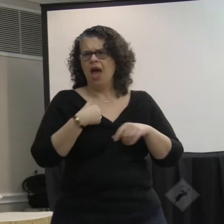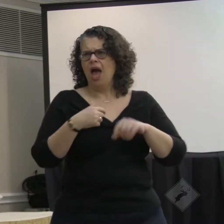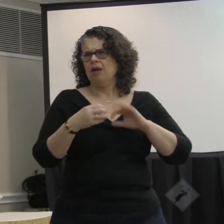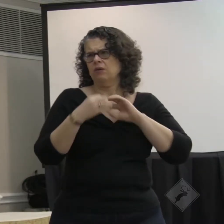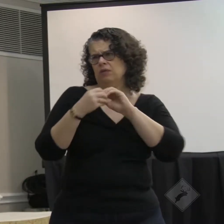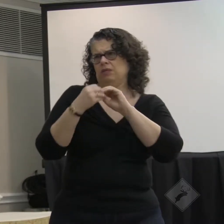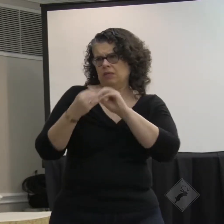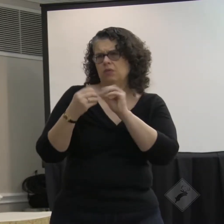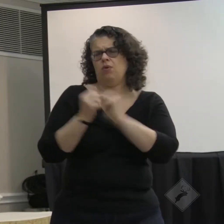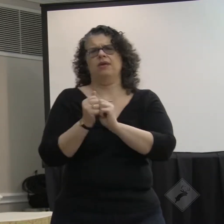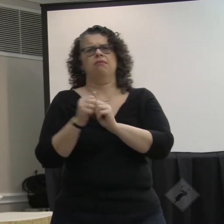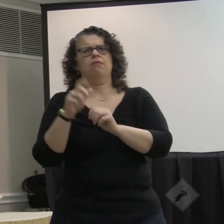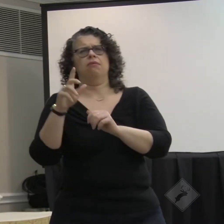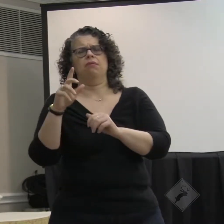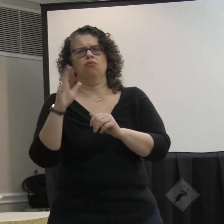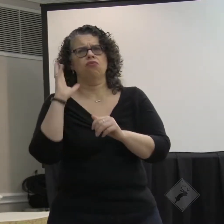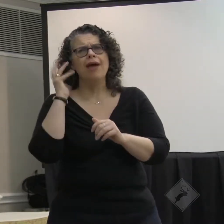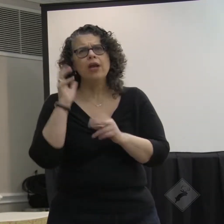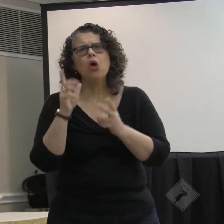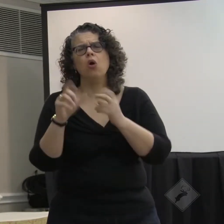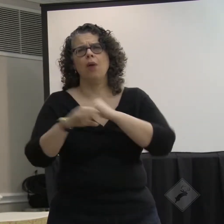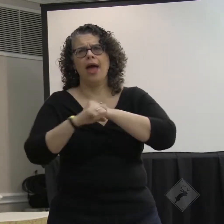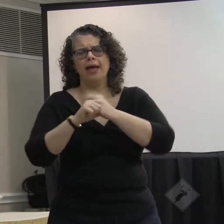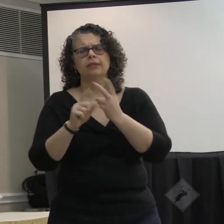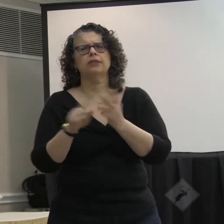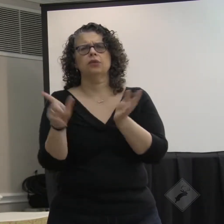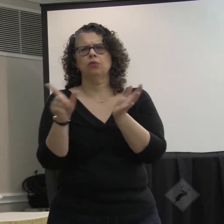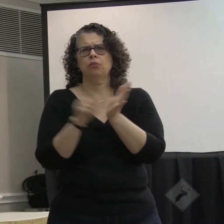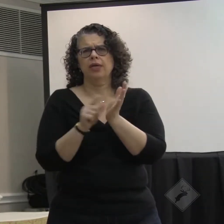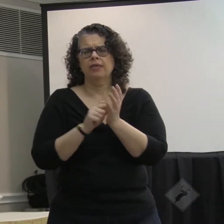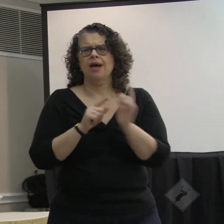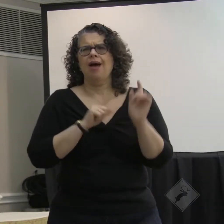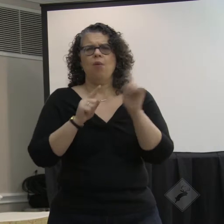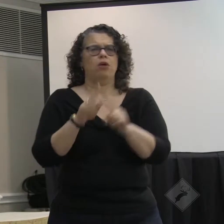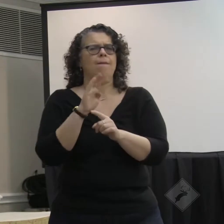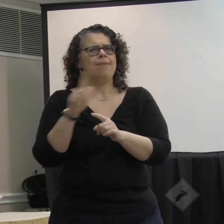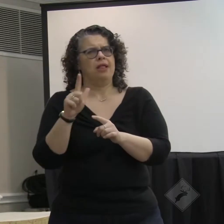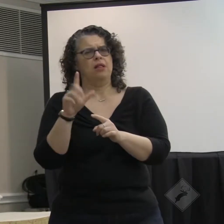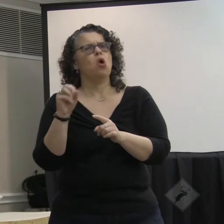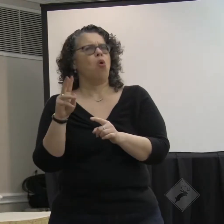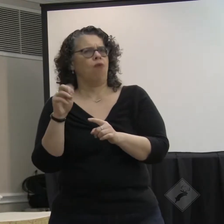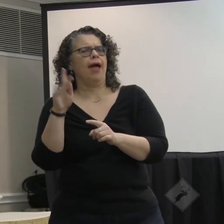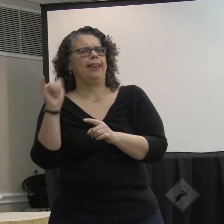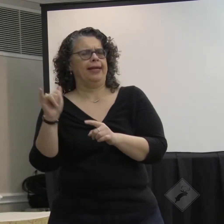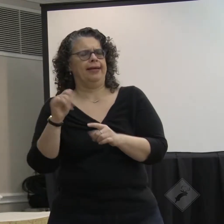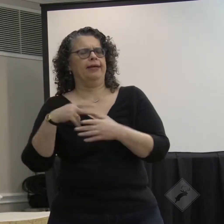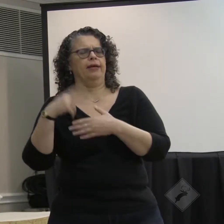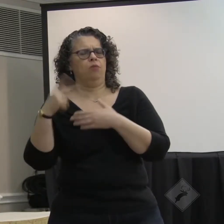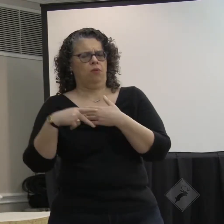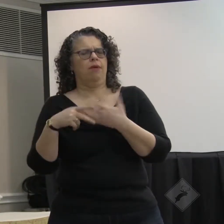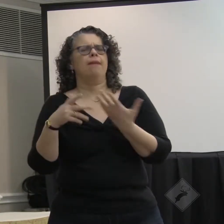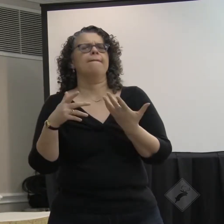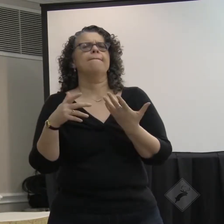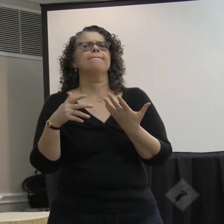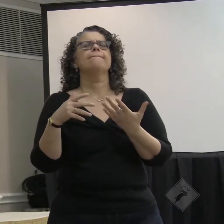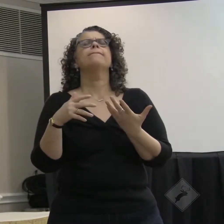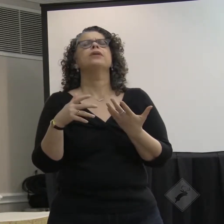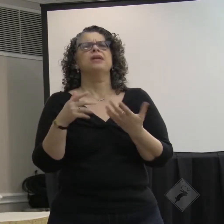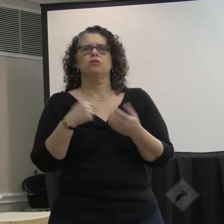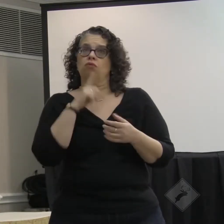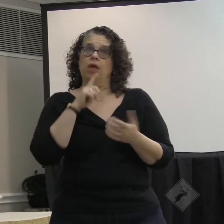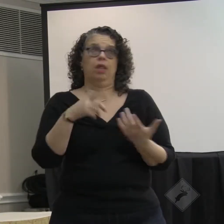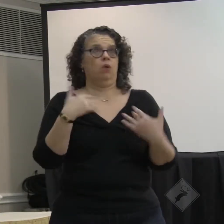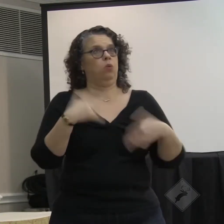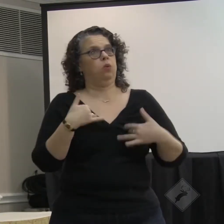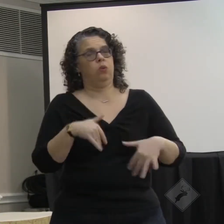with the radio, with print. I even went on the O'Reilly show. And so it was a baptism of fire.